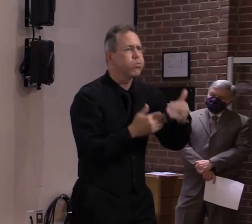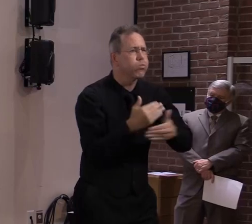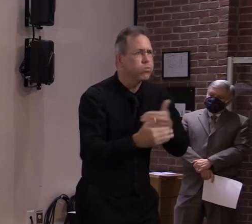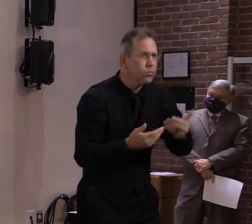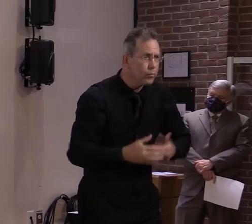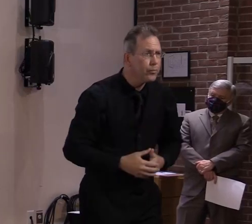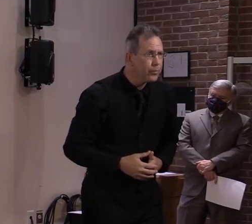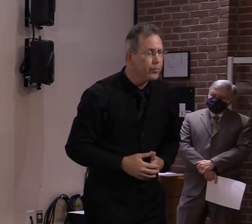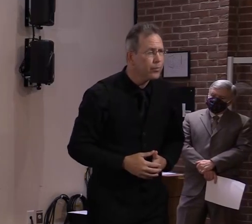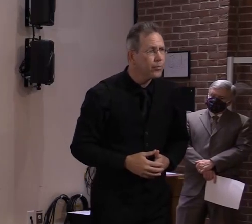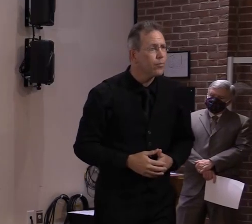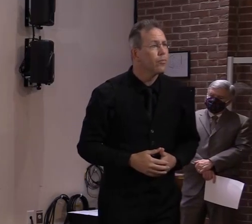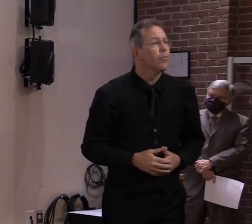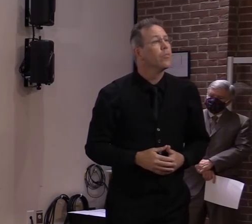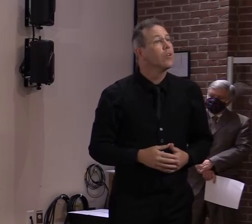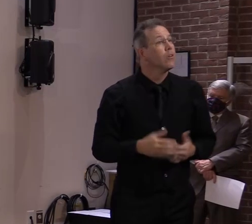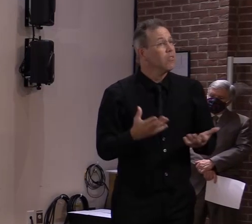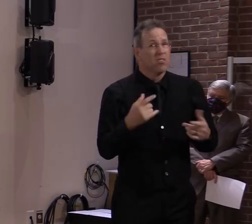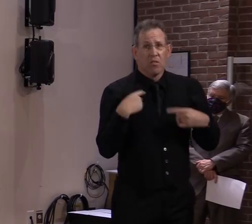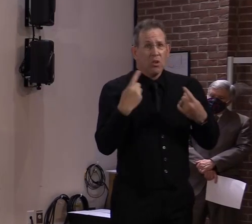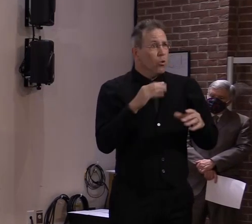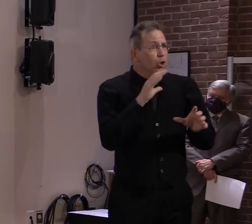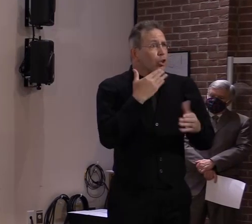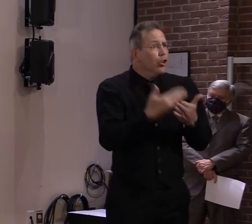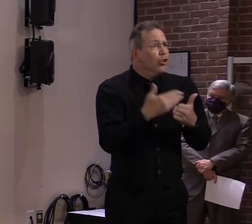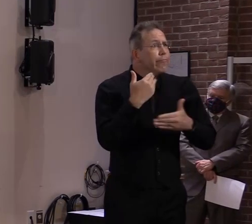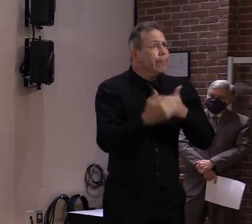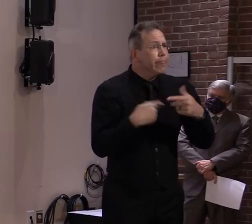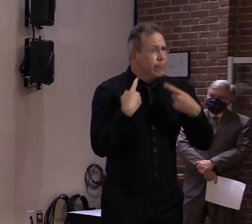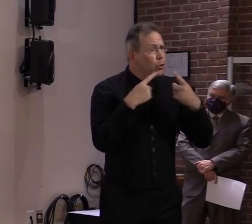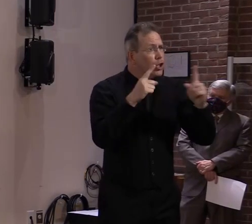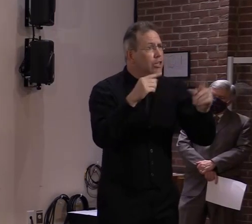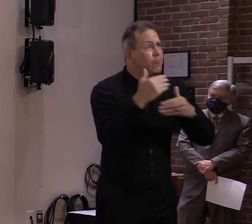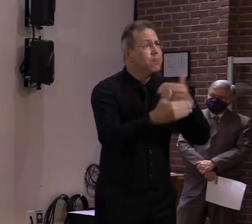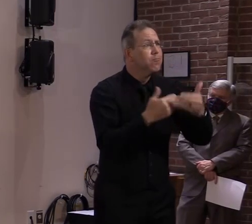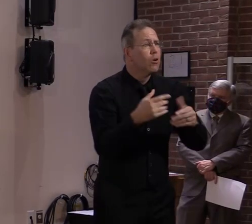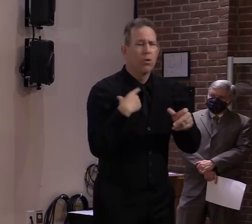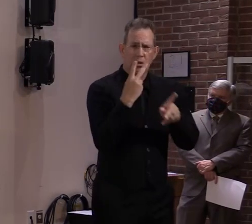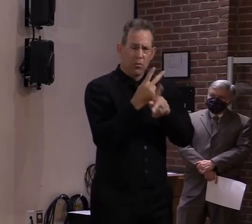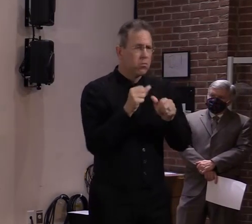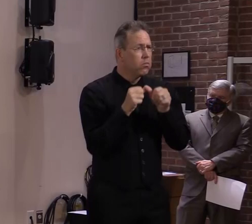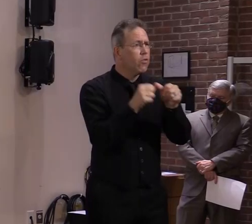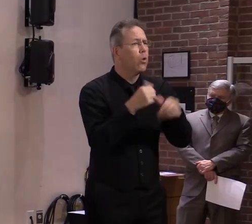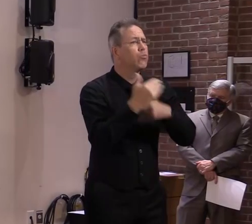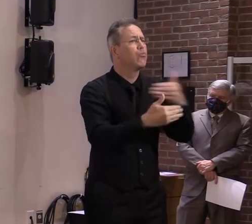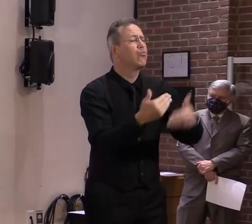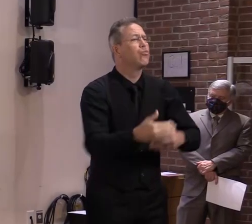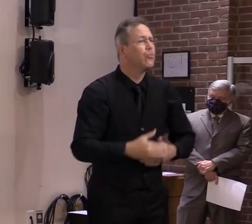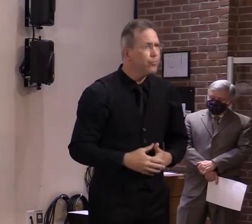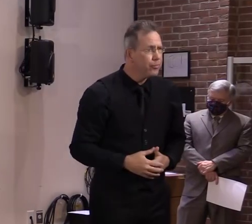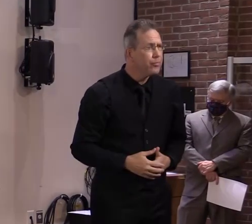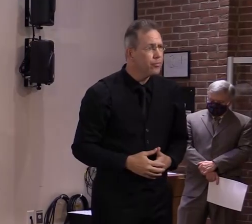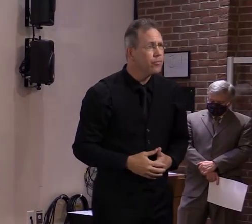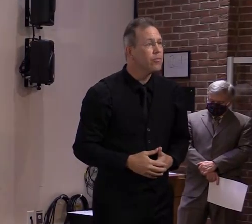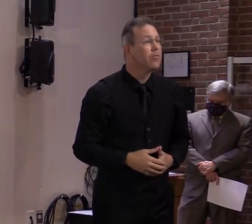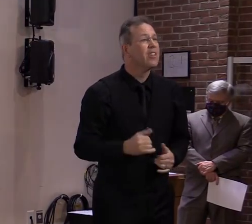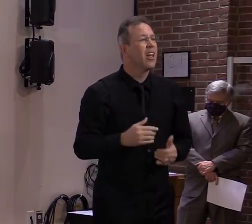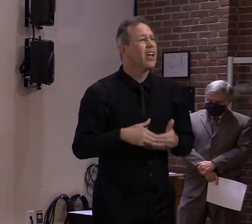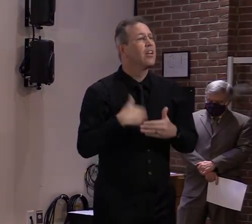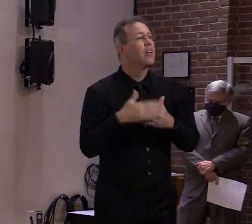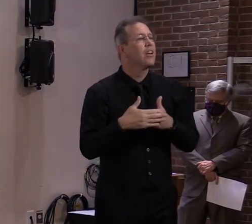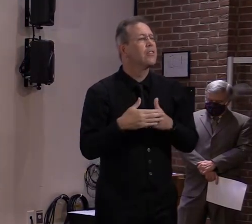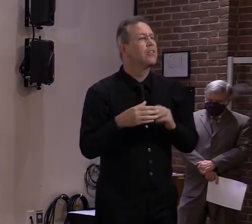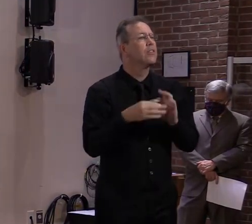and it will guide us until the end. So with that, I'll now turn it over to Secretary French for our weekly education